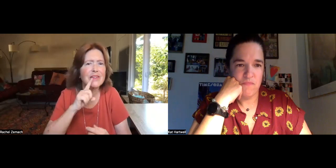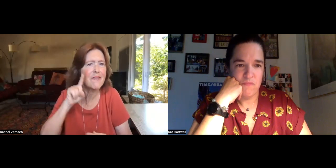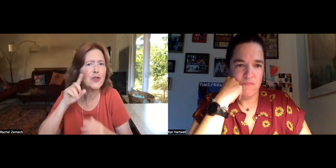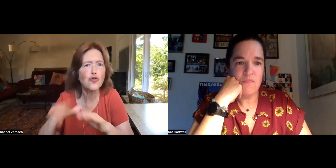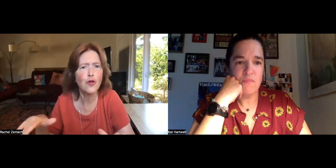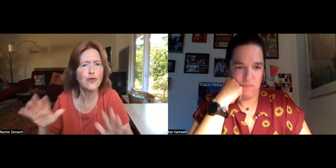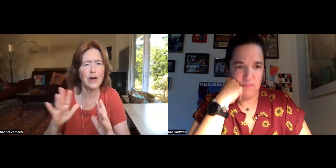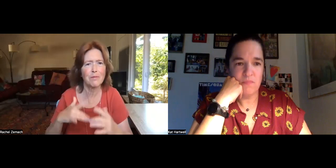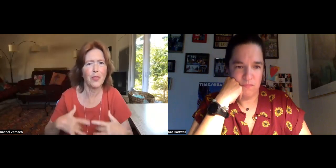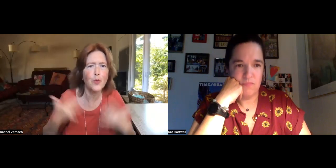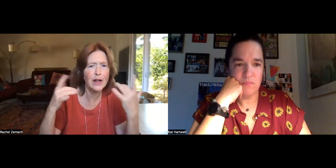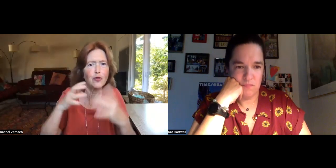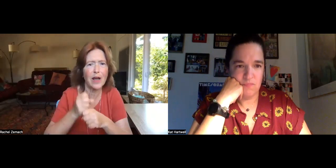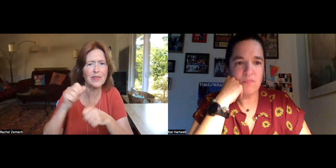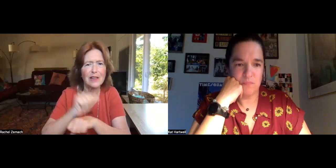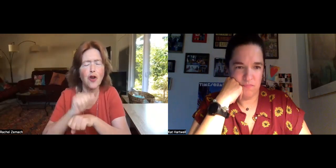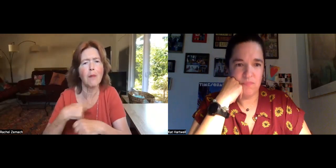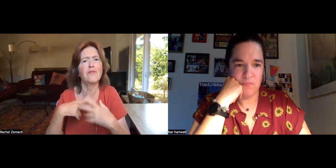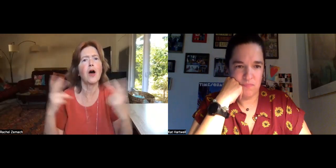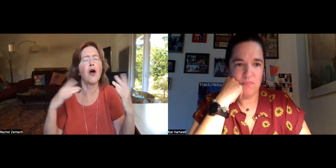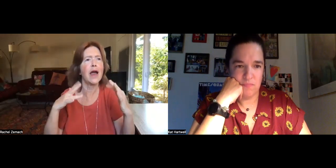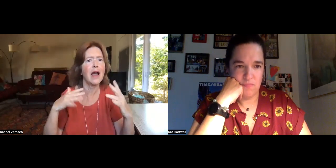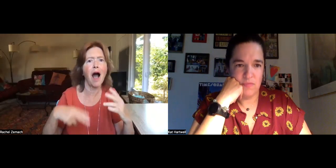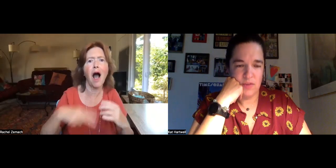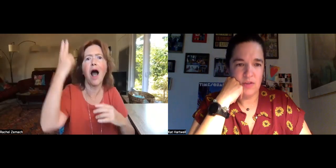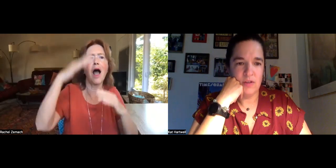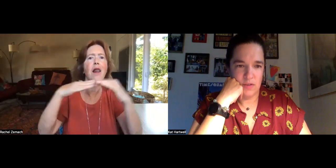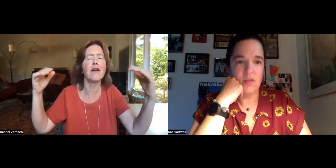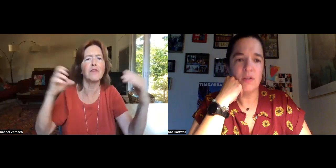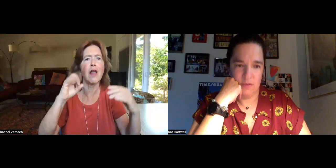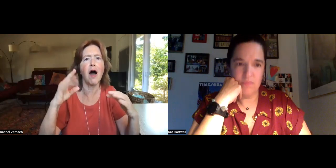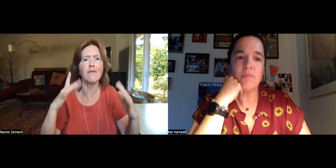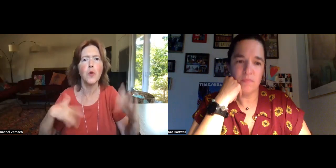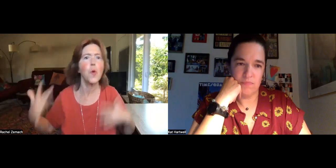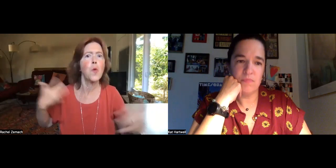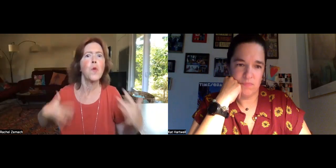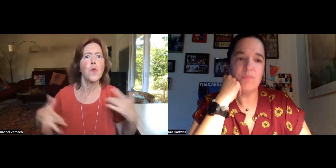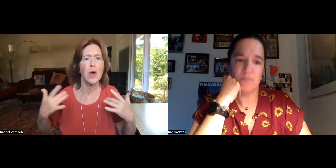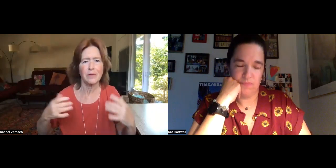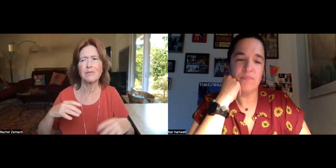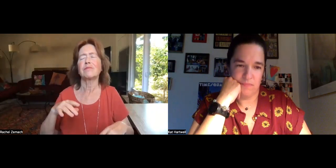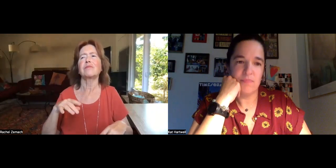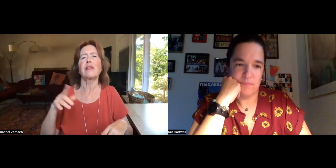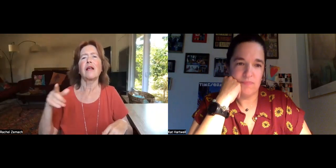Deaf children thrilled to get the job, very high level up.